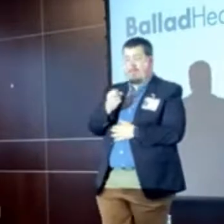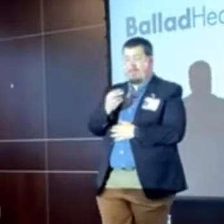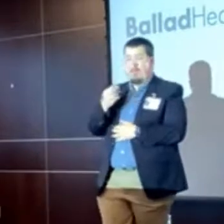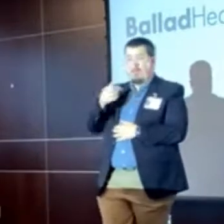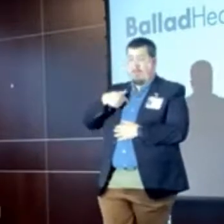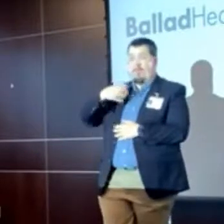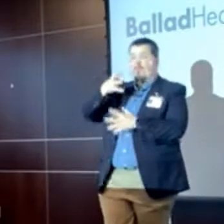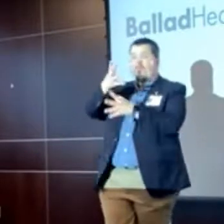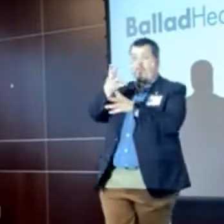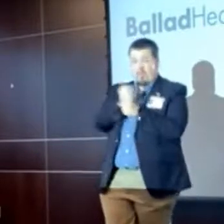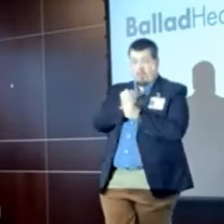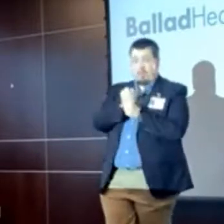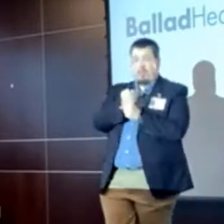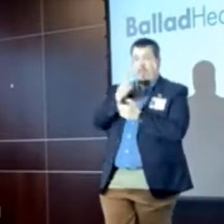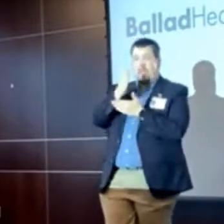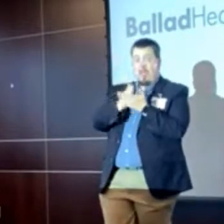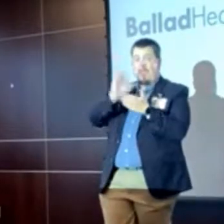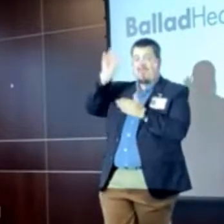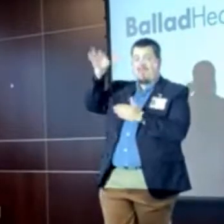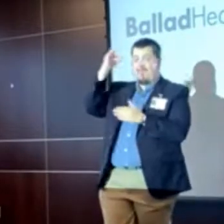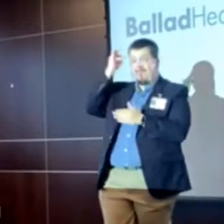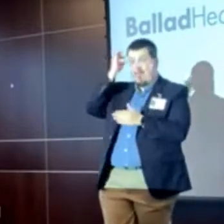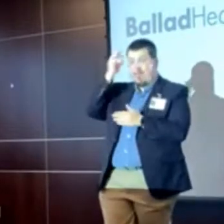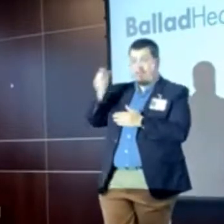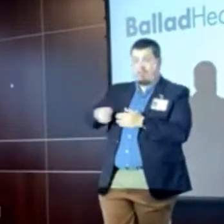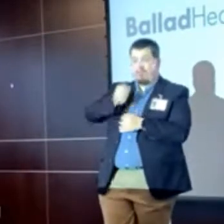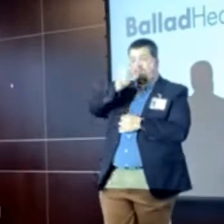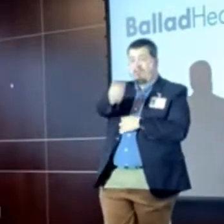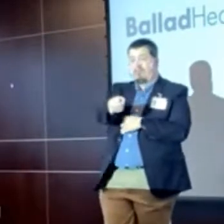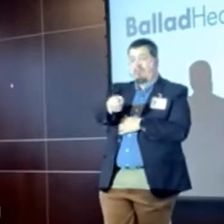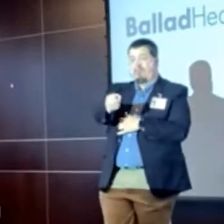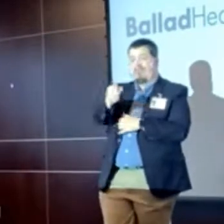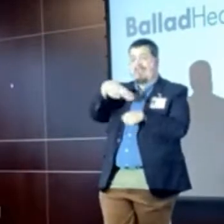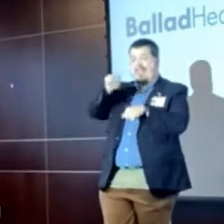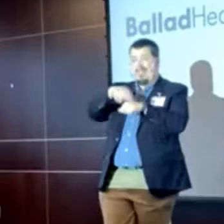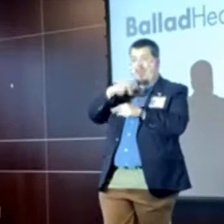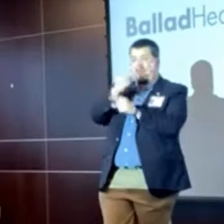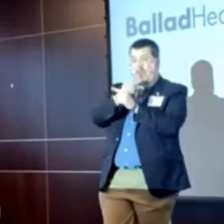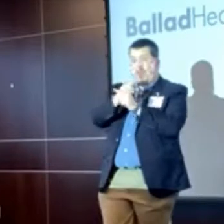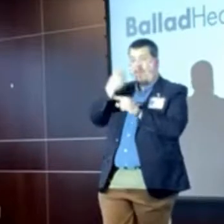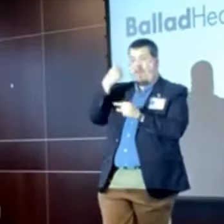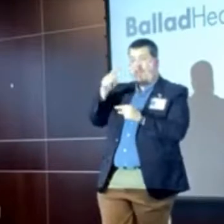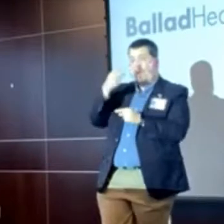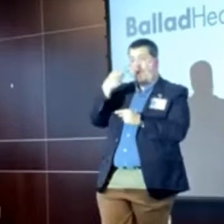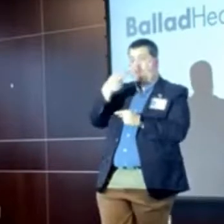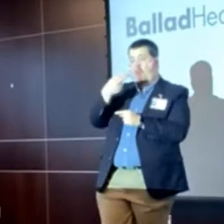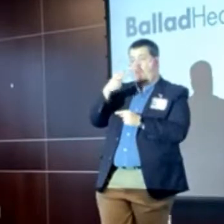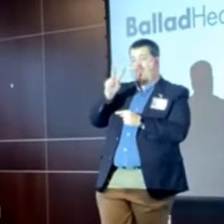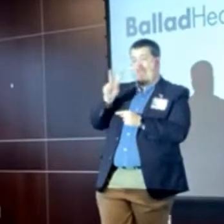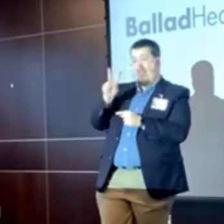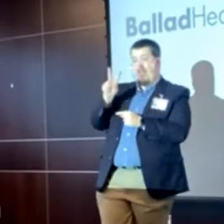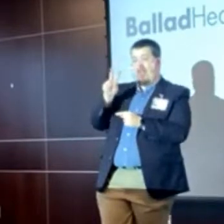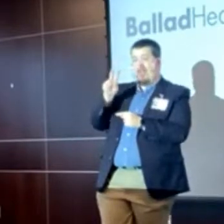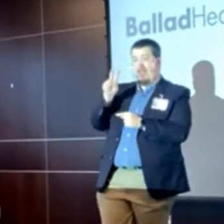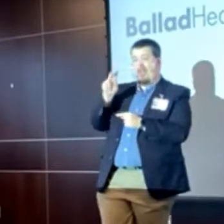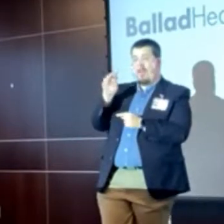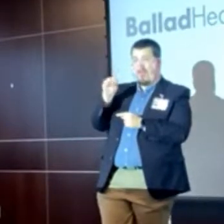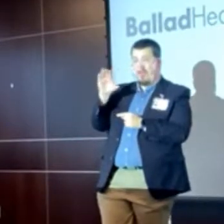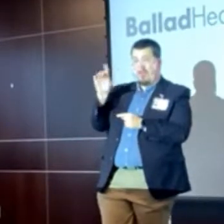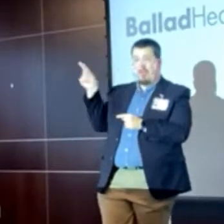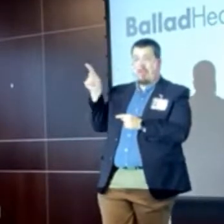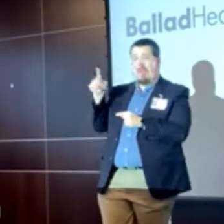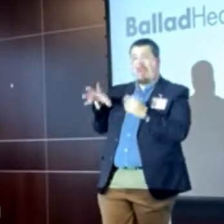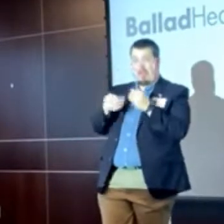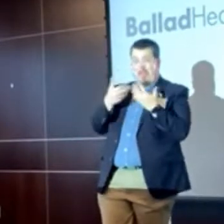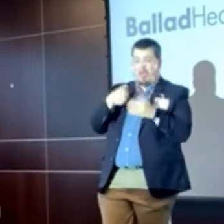we did receive some federal designated National Guard for Holston Valley, in addition to the 20 that we